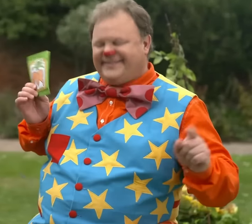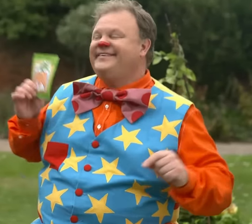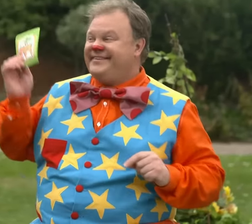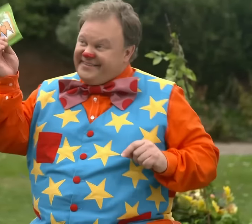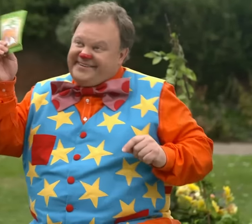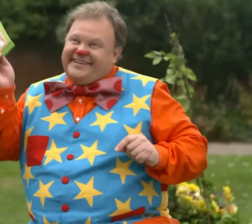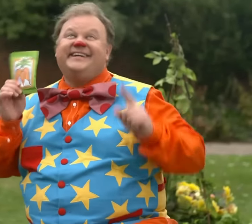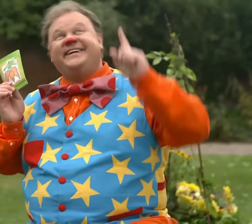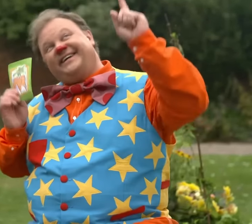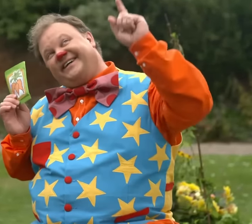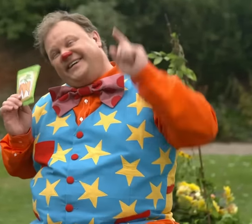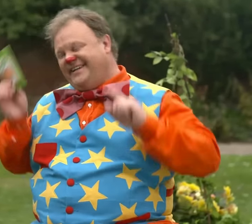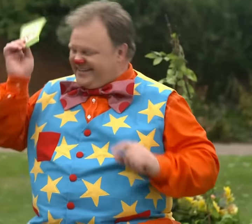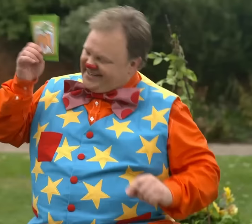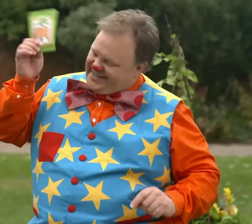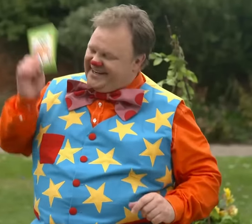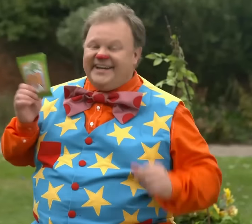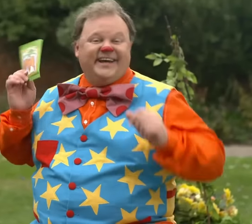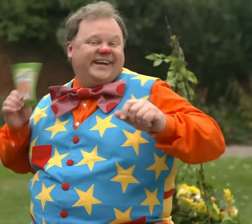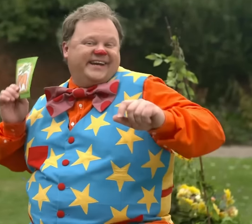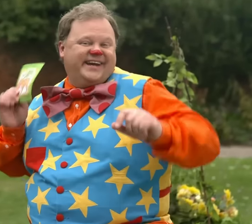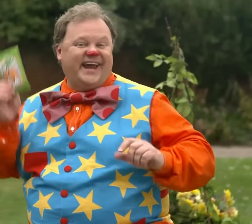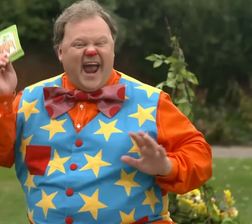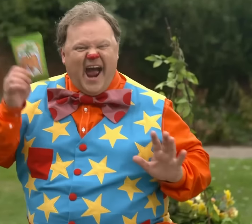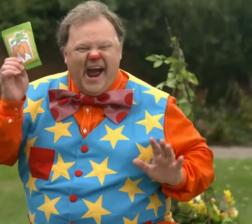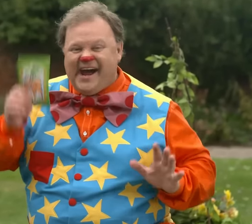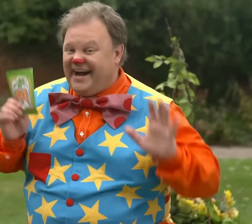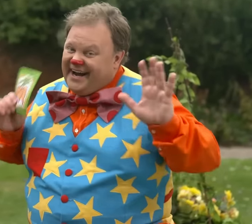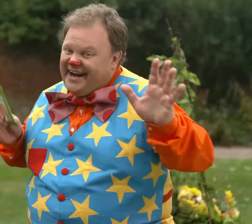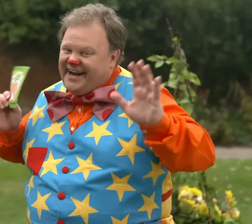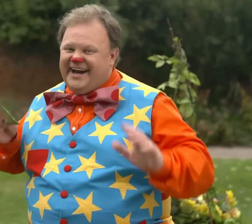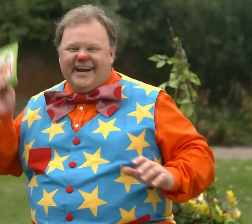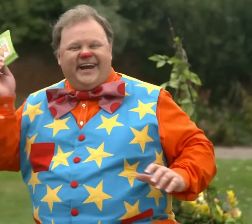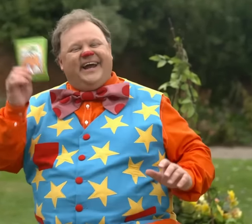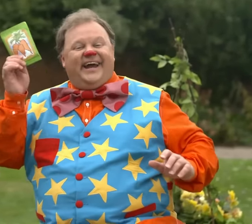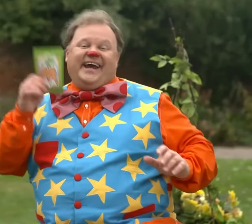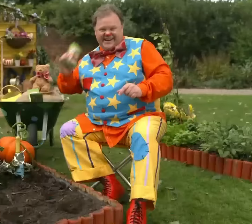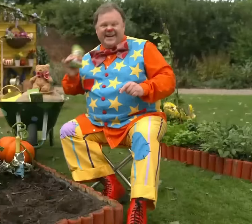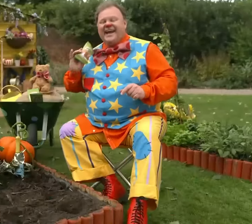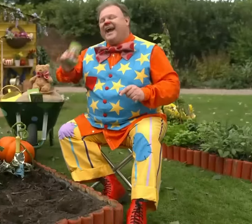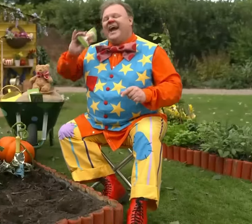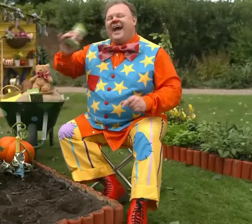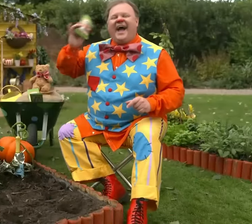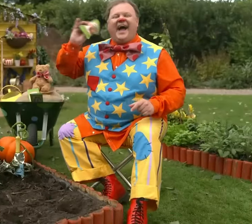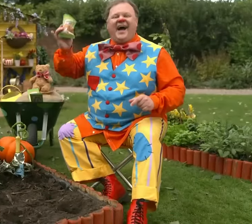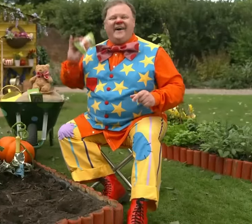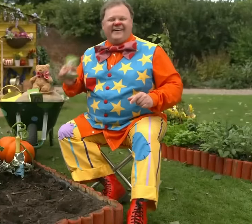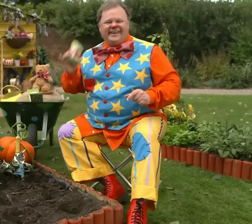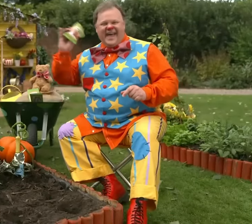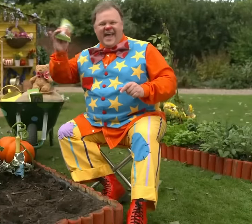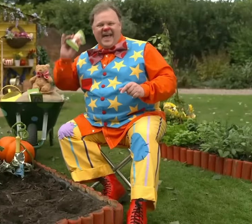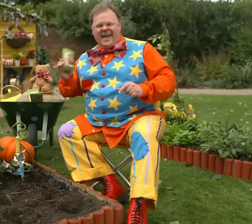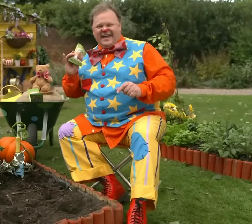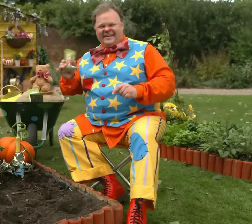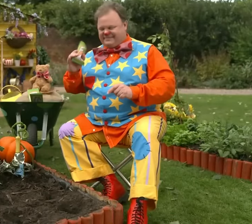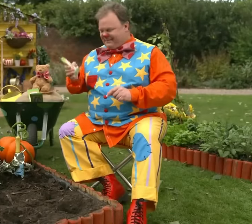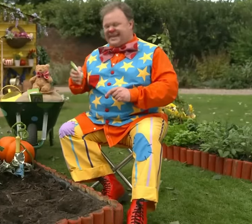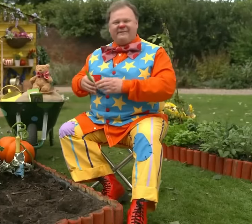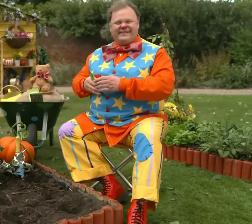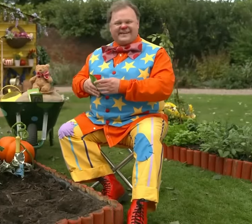I like your dancing, Mr. Tumble. But aren't you supposed to be planting the seeds? Oh, yes! That was